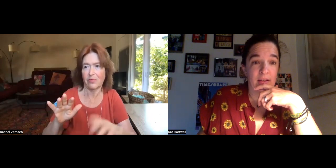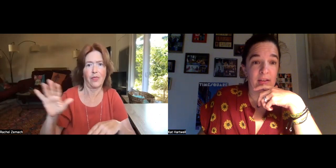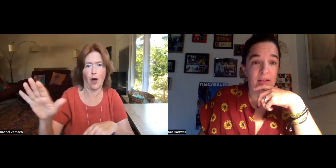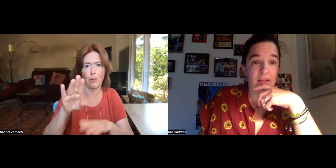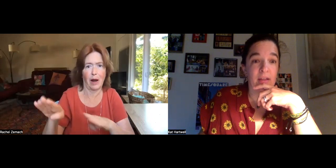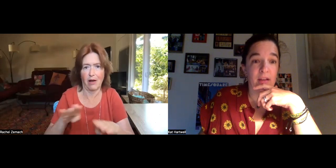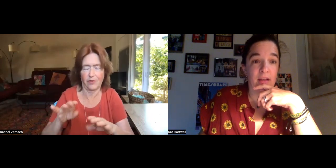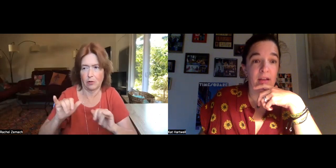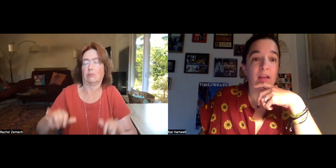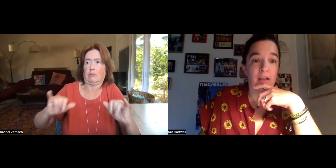their behavior